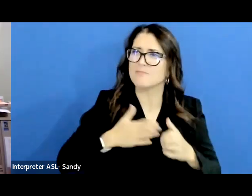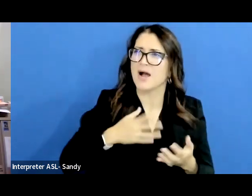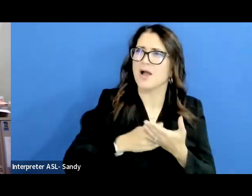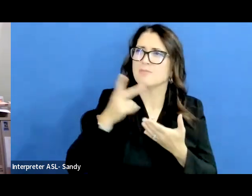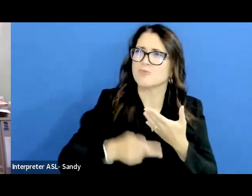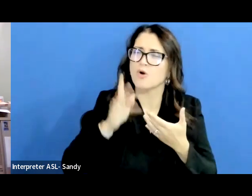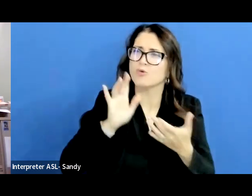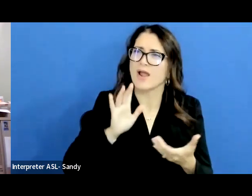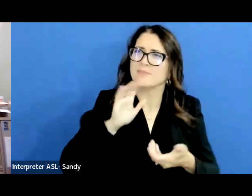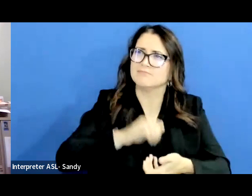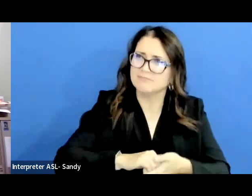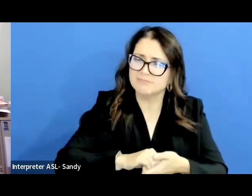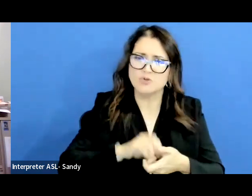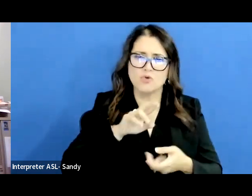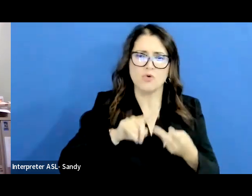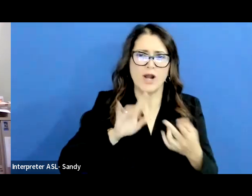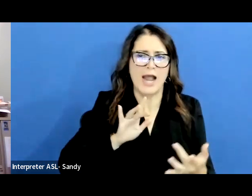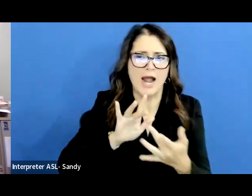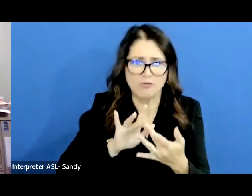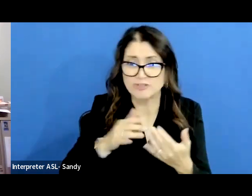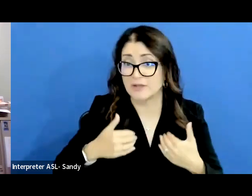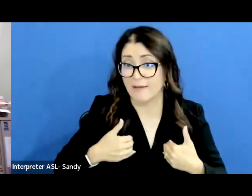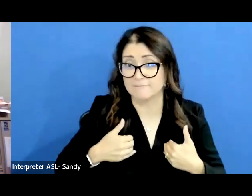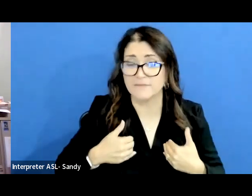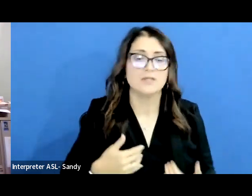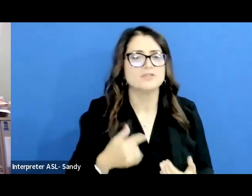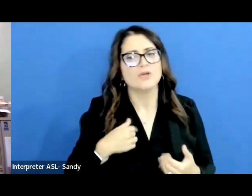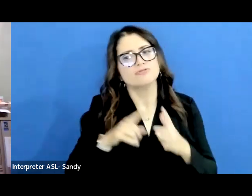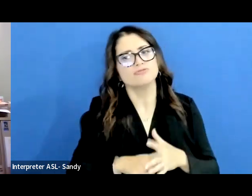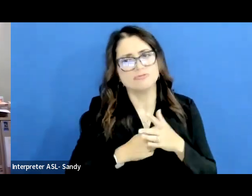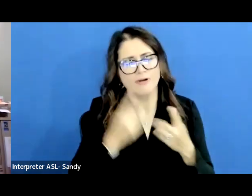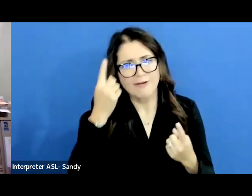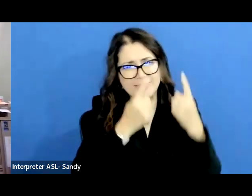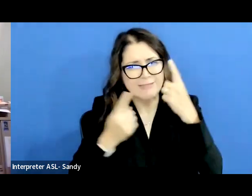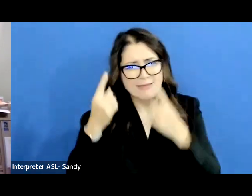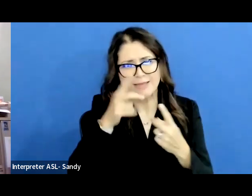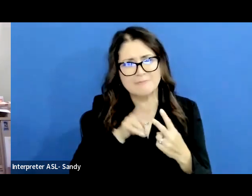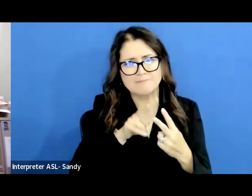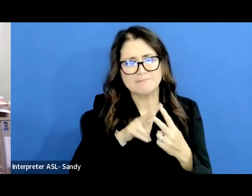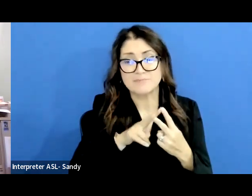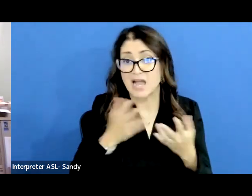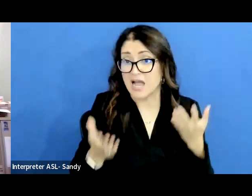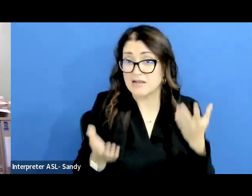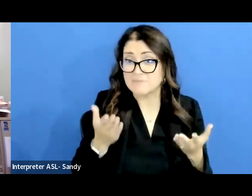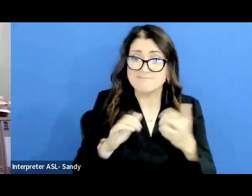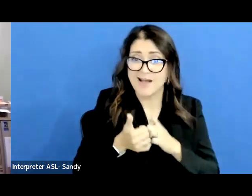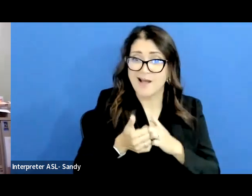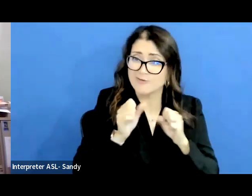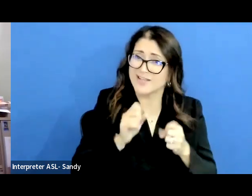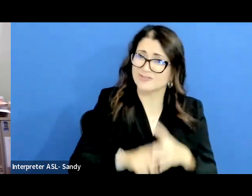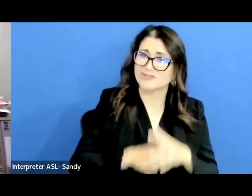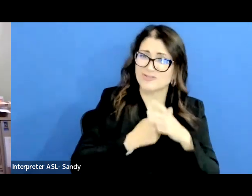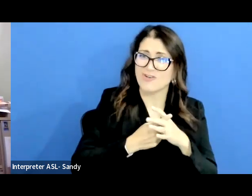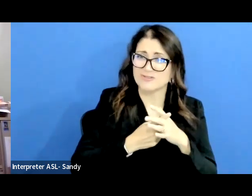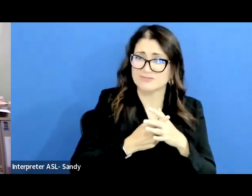or conduct outreach with farm workers. So as you start thinking about that, how do you think that you might start engaging farm worker